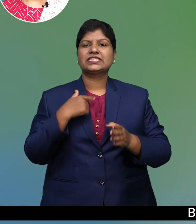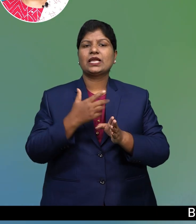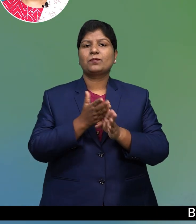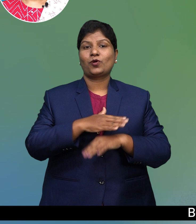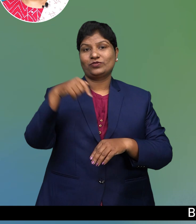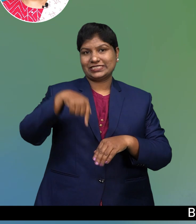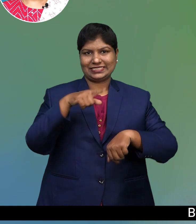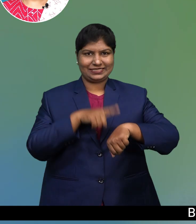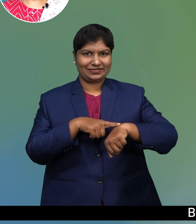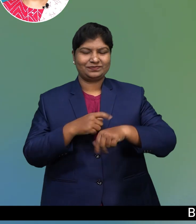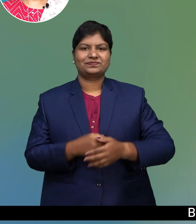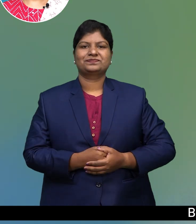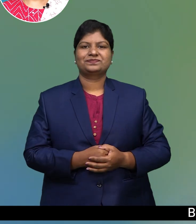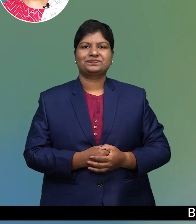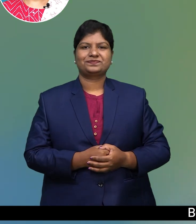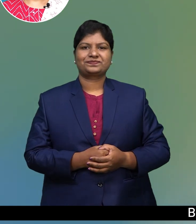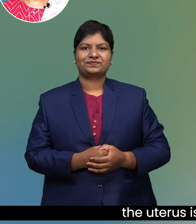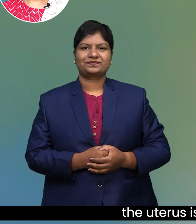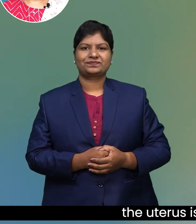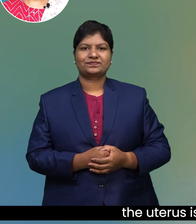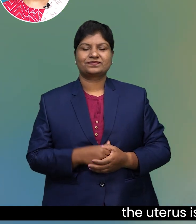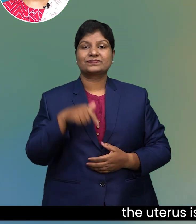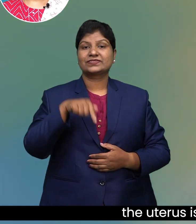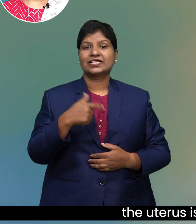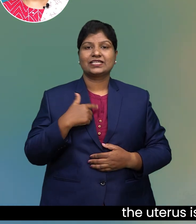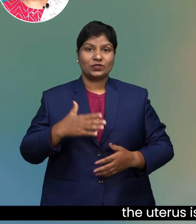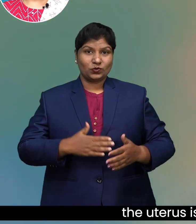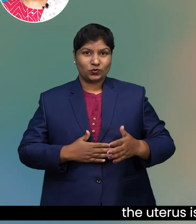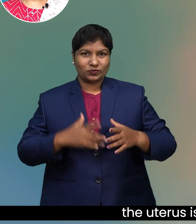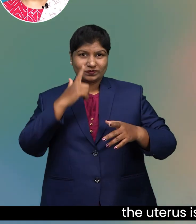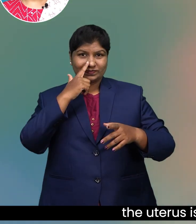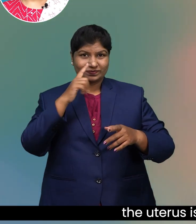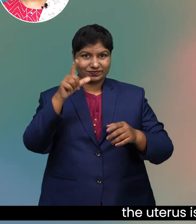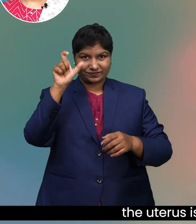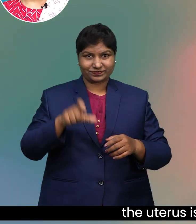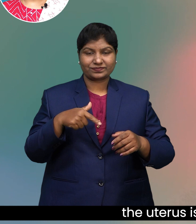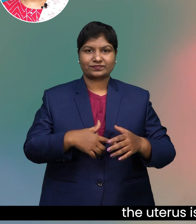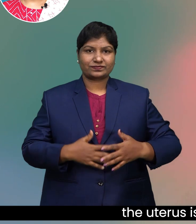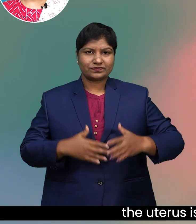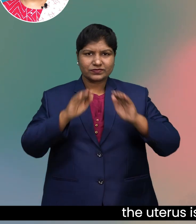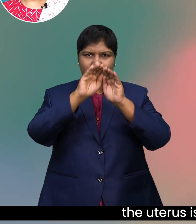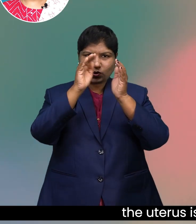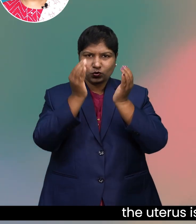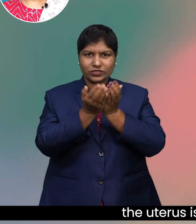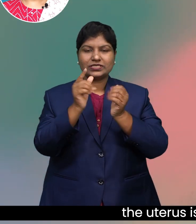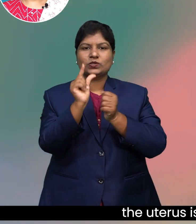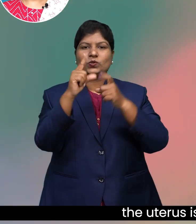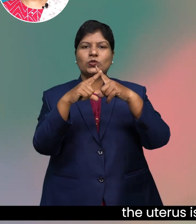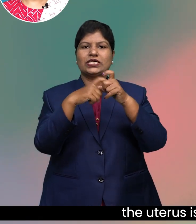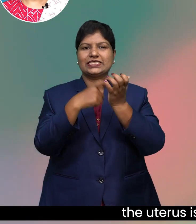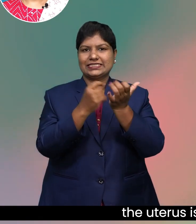Before this time, the uterus is normal with a small size,